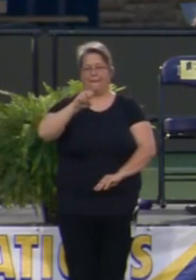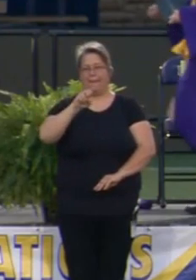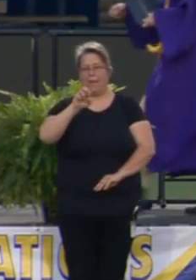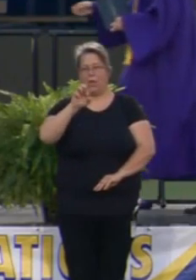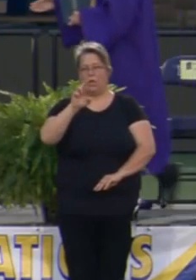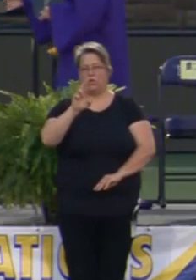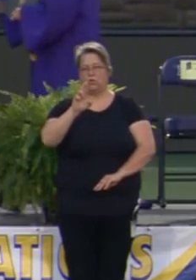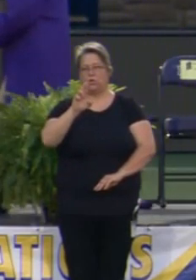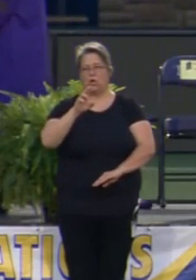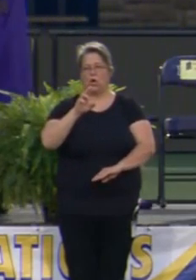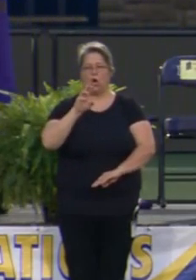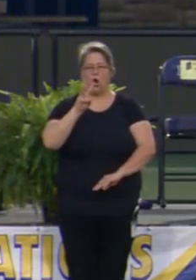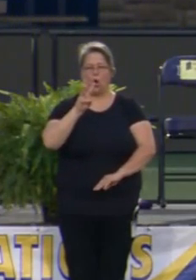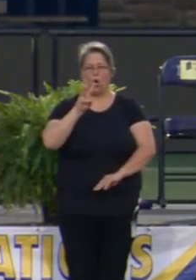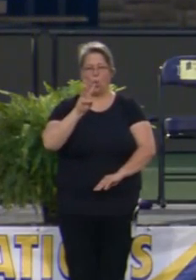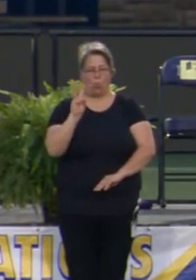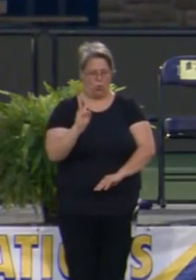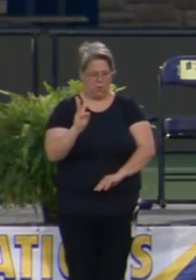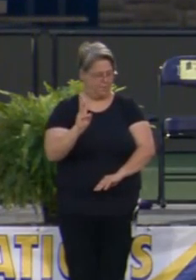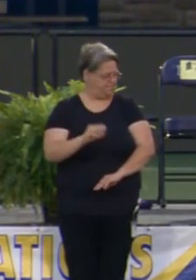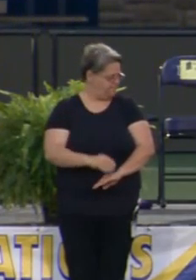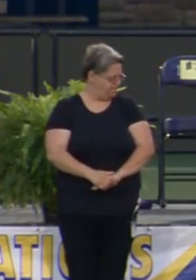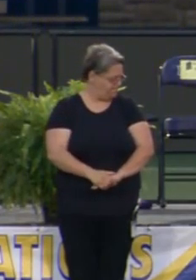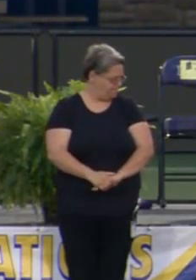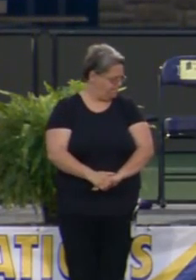Spencer Wood.